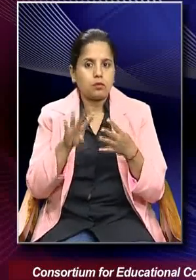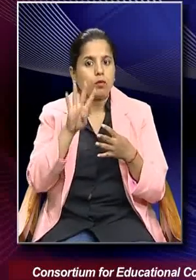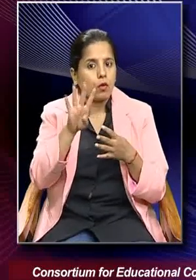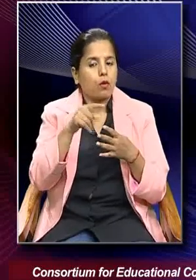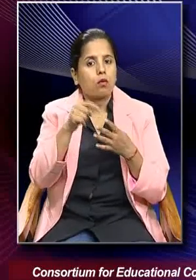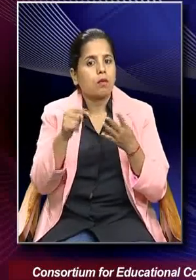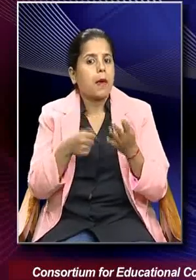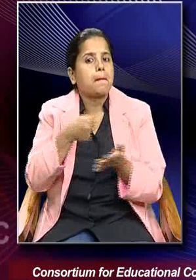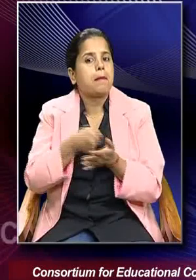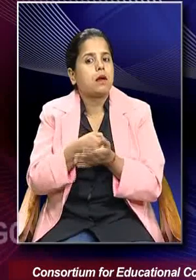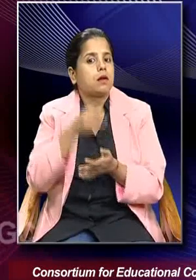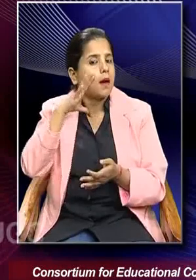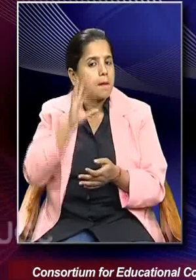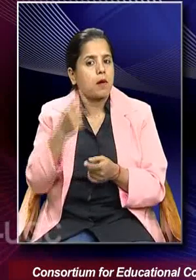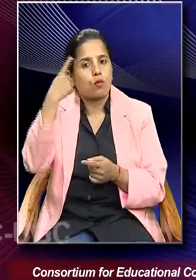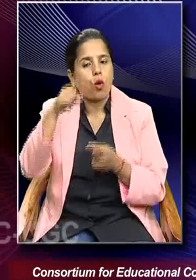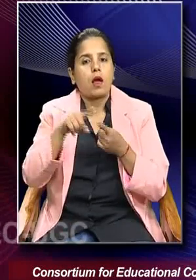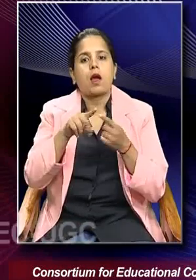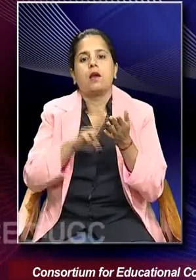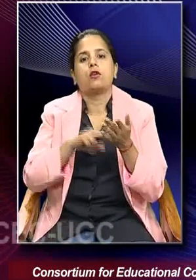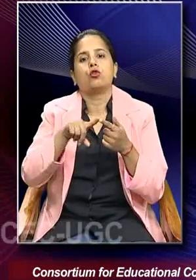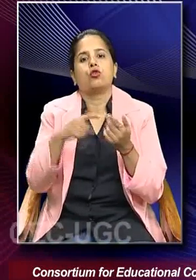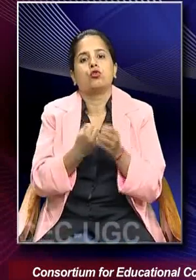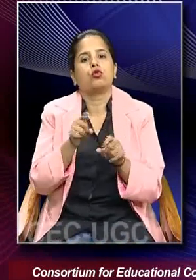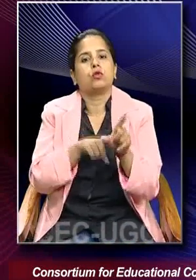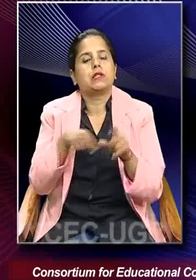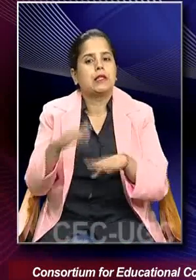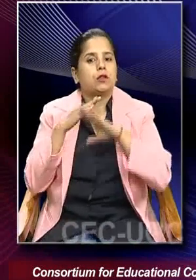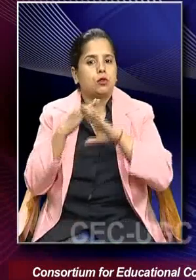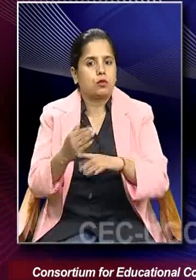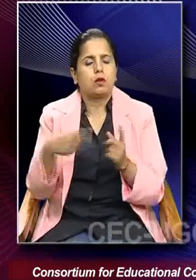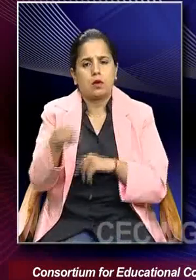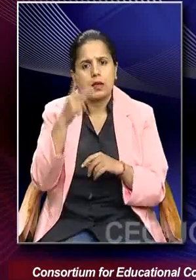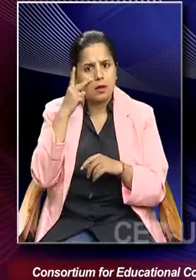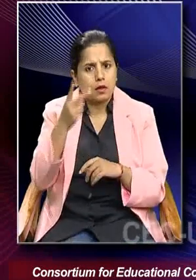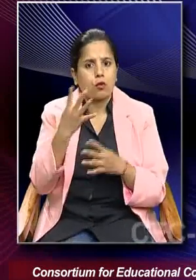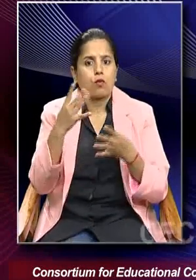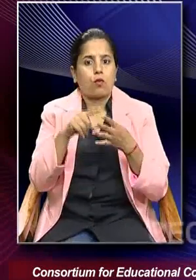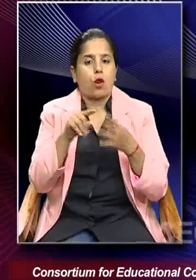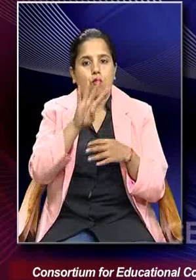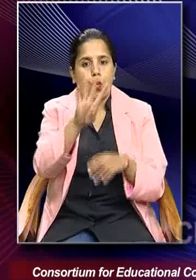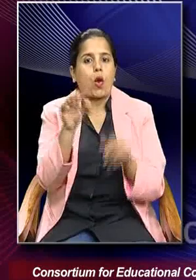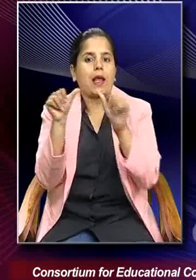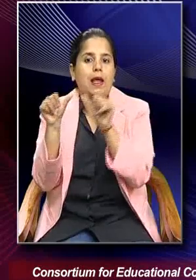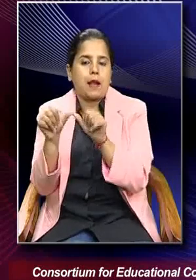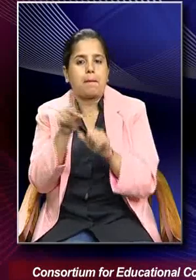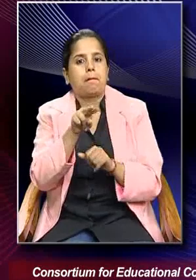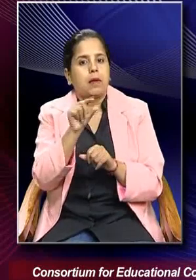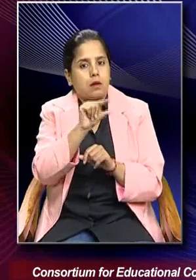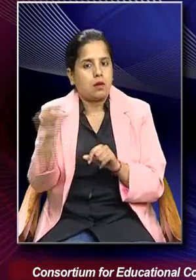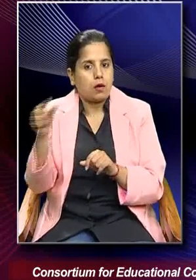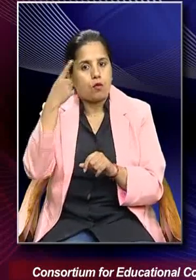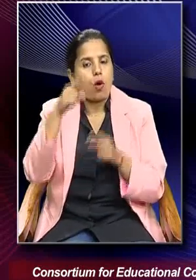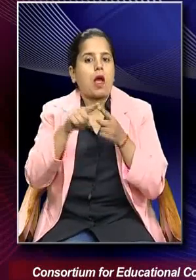basic dimensions to energy security. It is considered as 4A definition of energy.